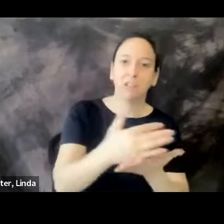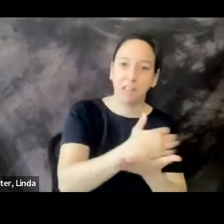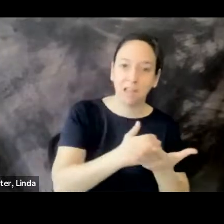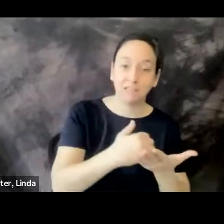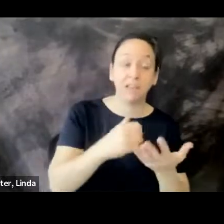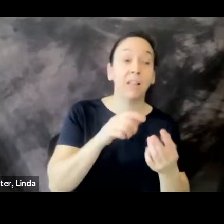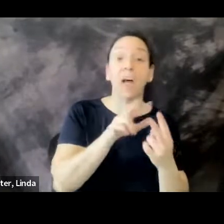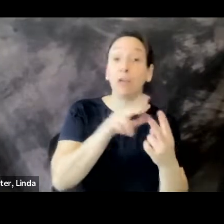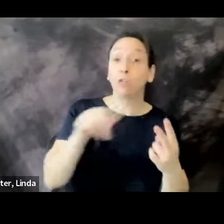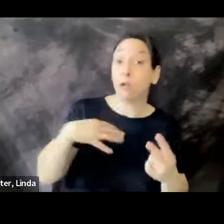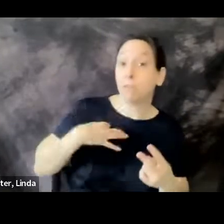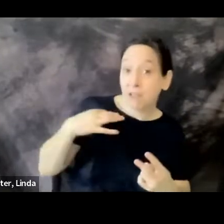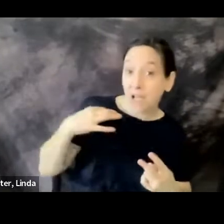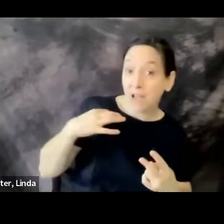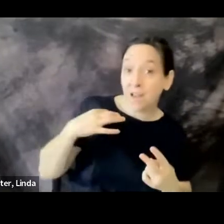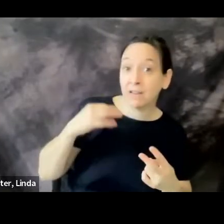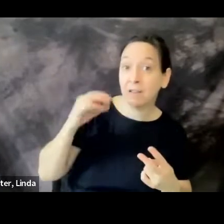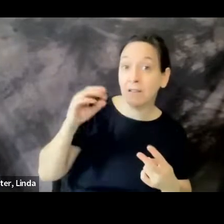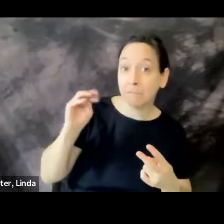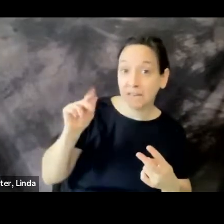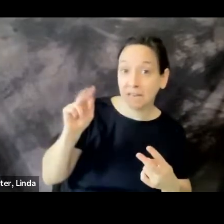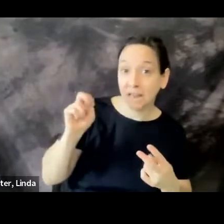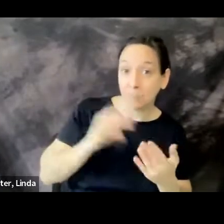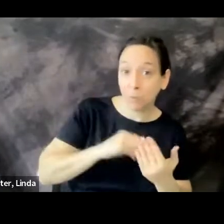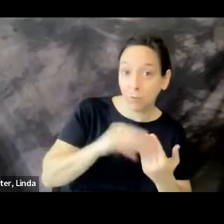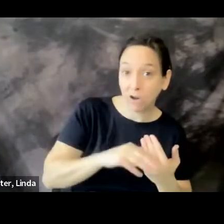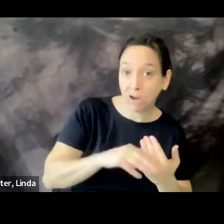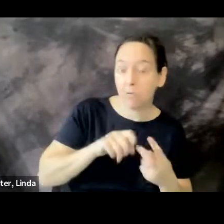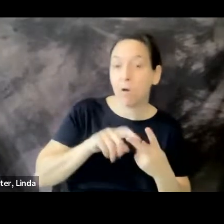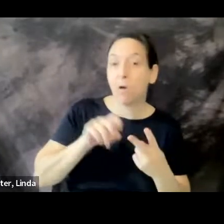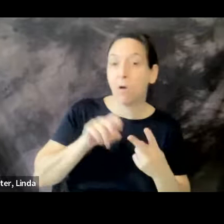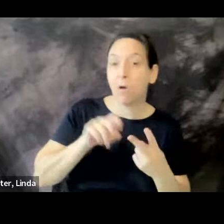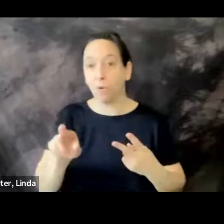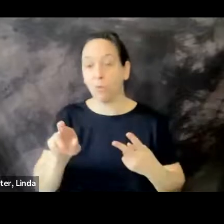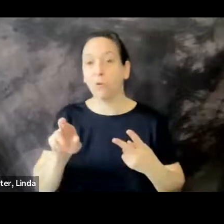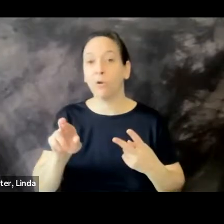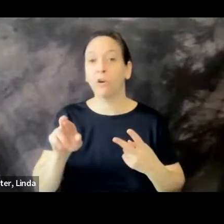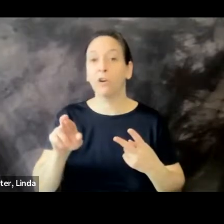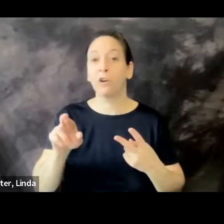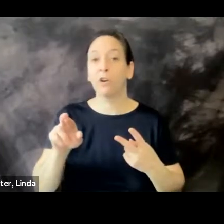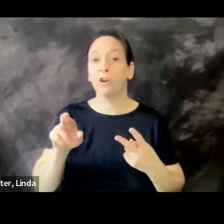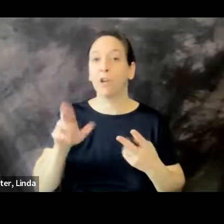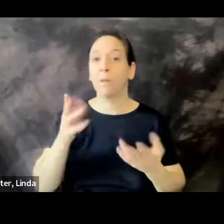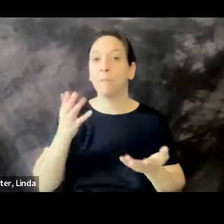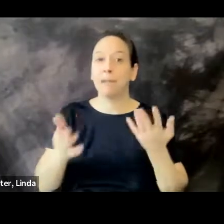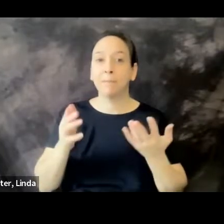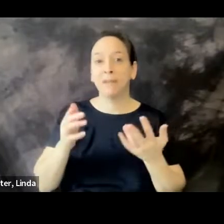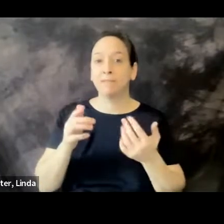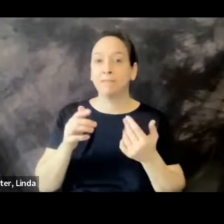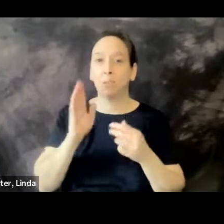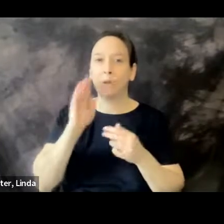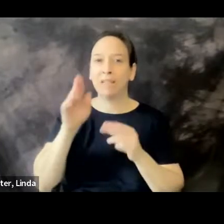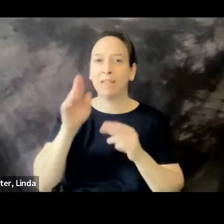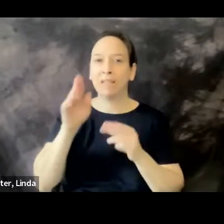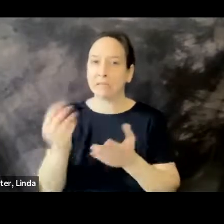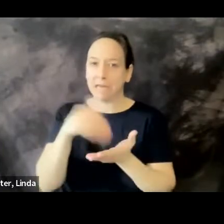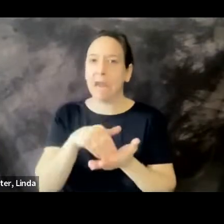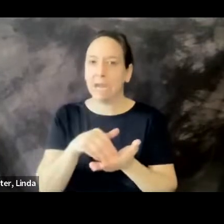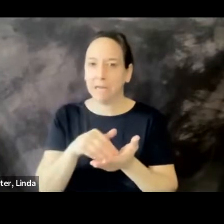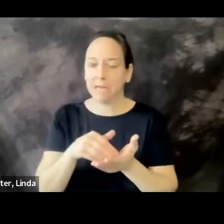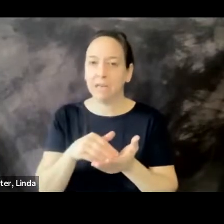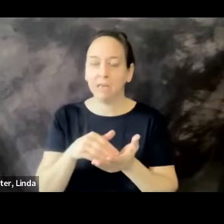for the Medicaid program or they are, up for reassessment so that their services